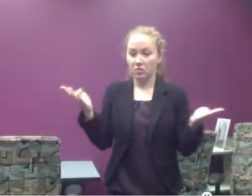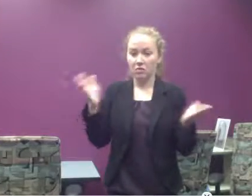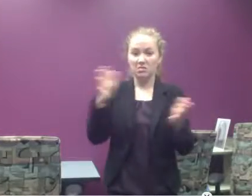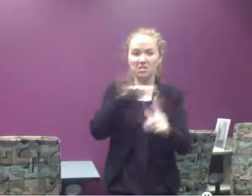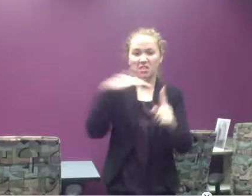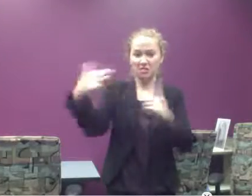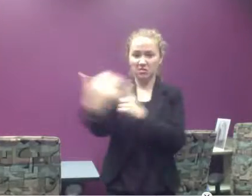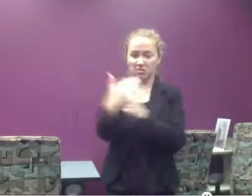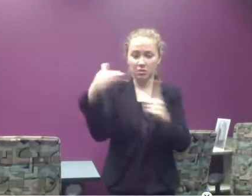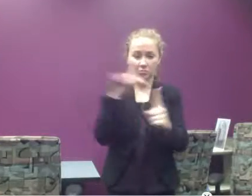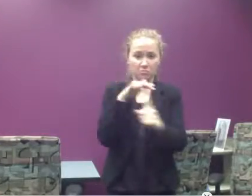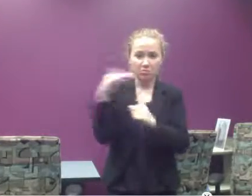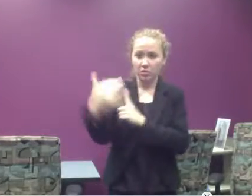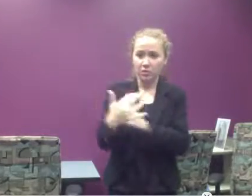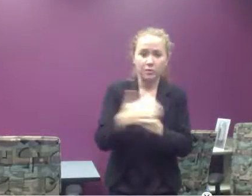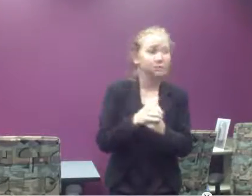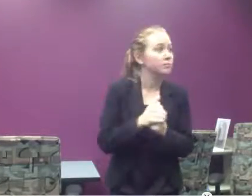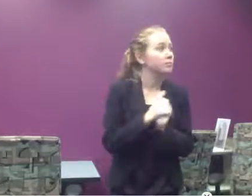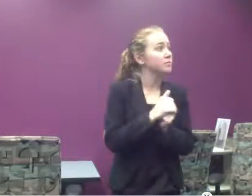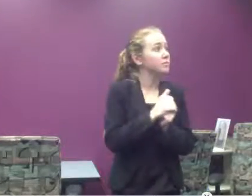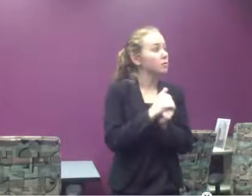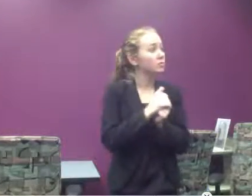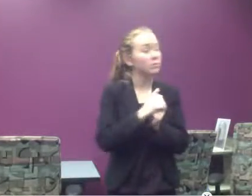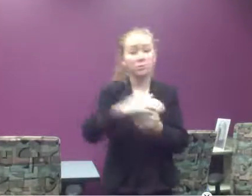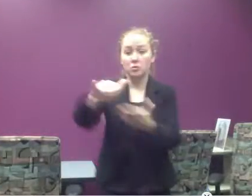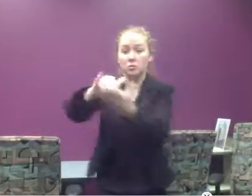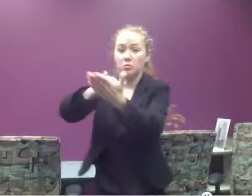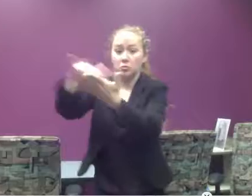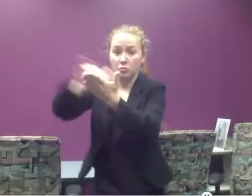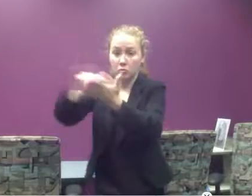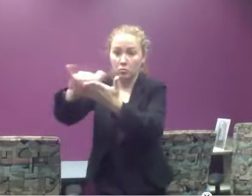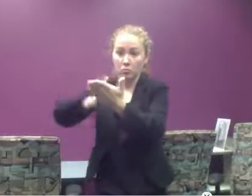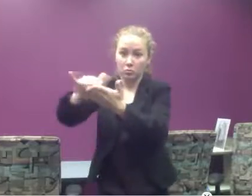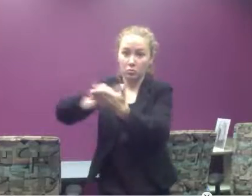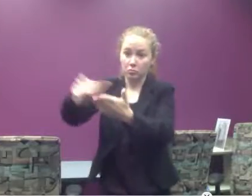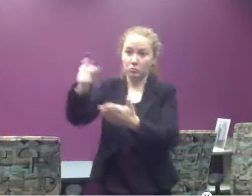She enjoyed painting different things and in the environment.